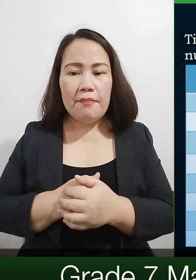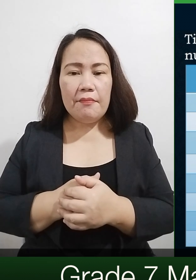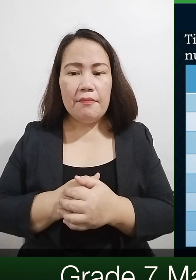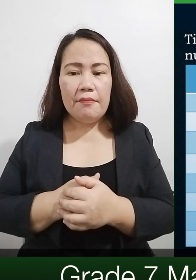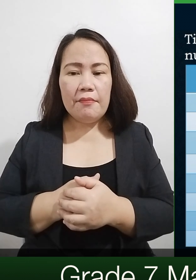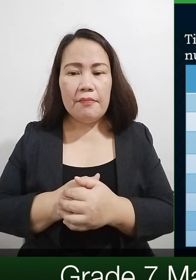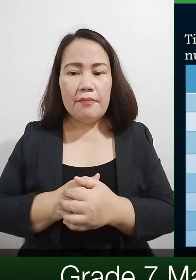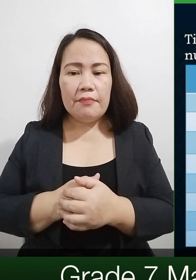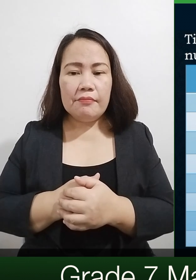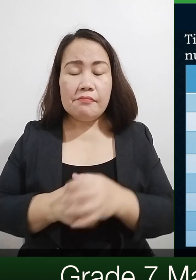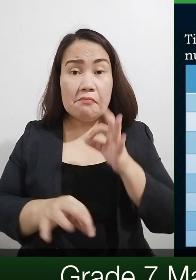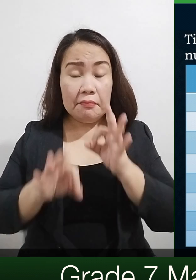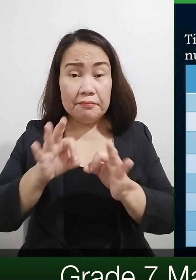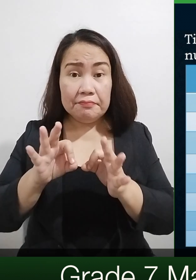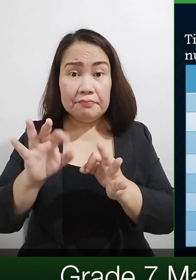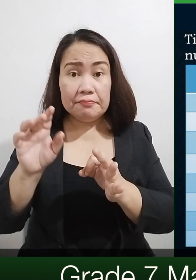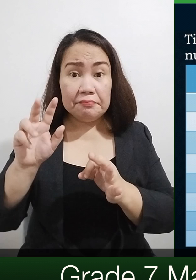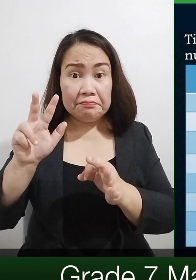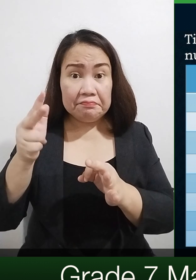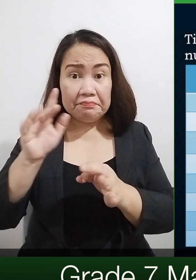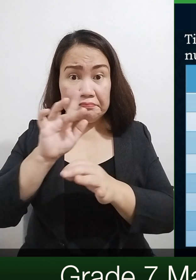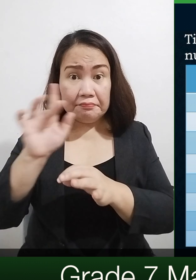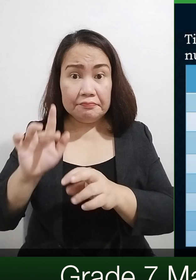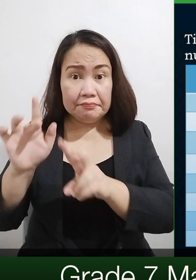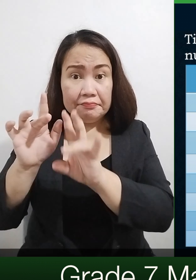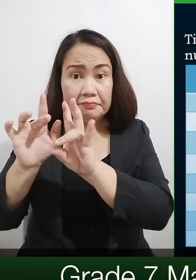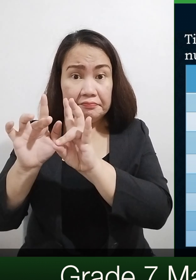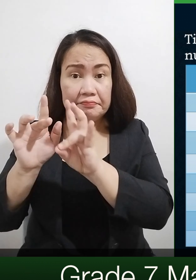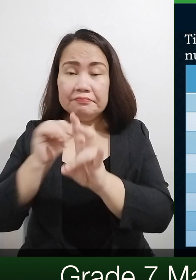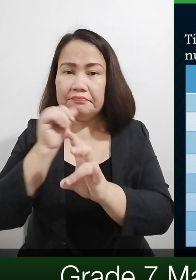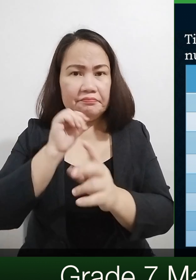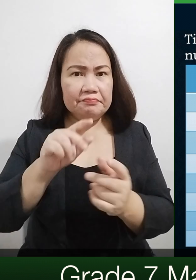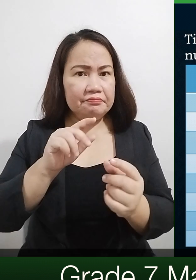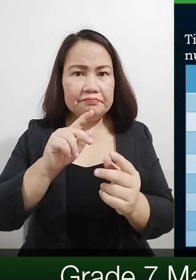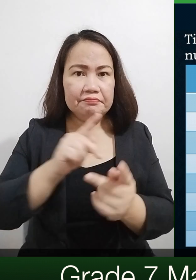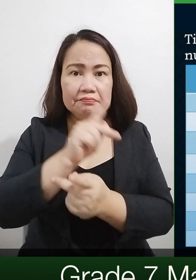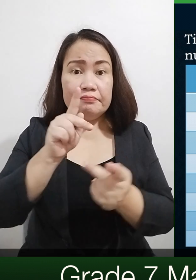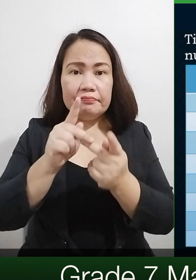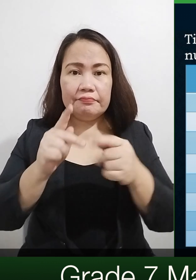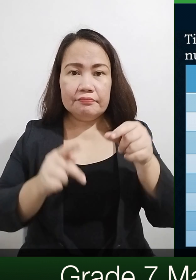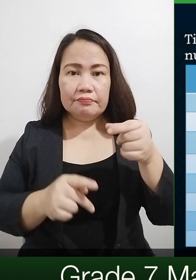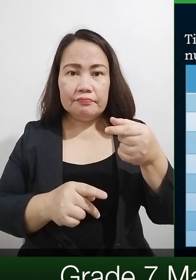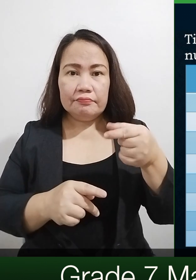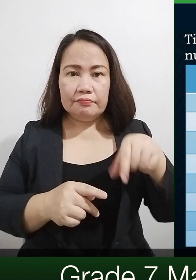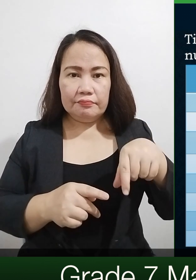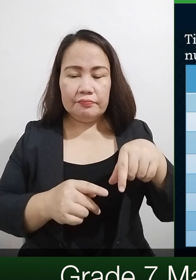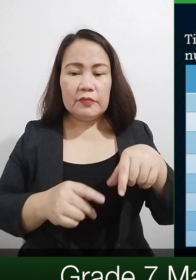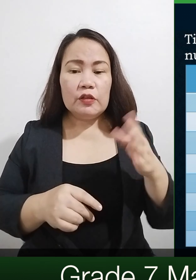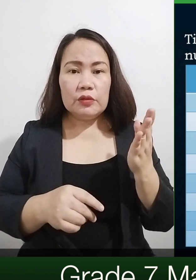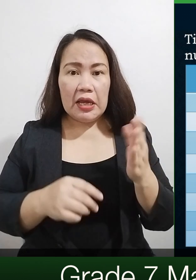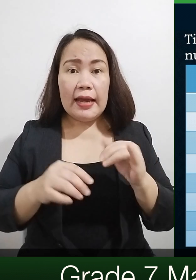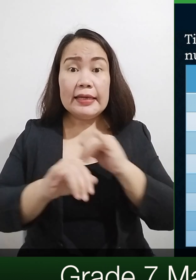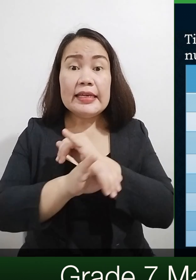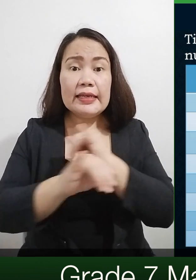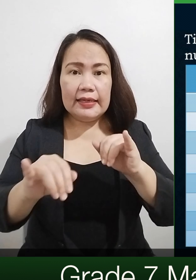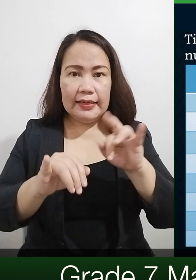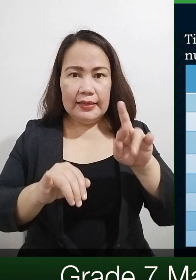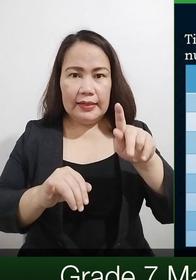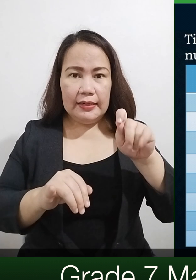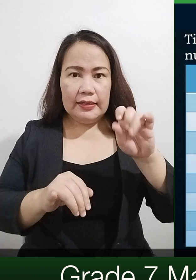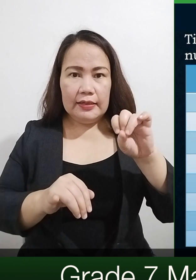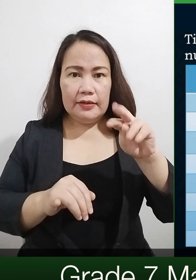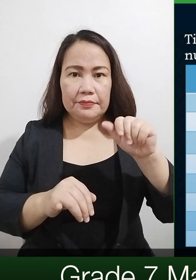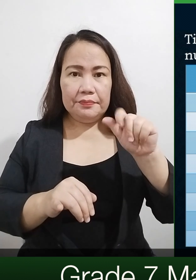I have here cube root of 7, so since this is not a perfect cube, then this is irrational. Next, I